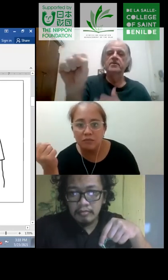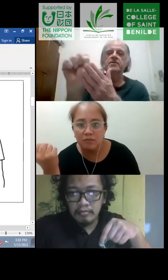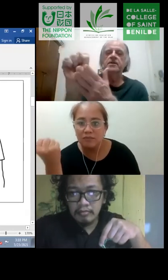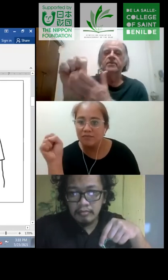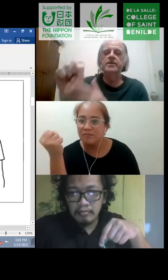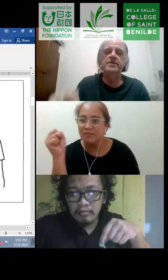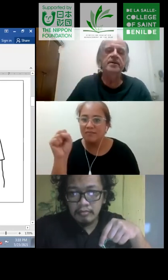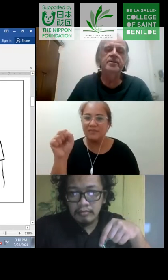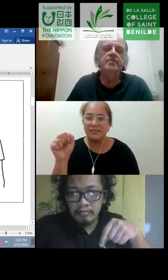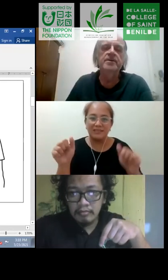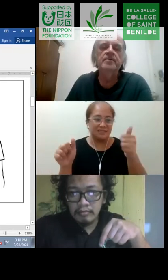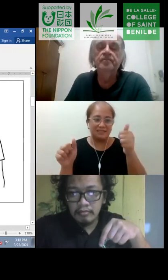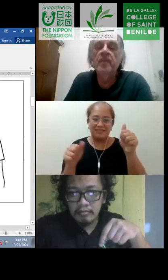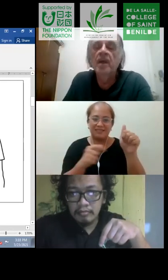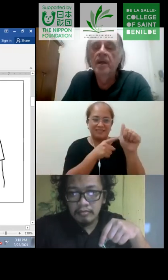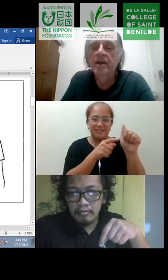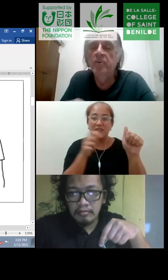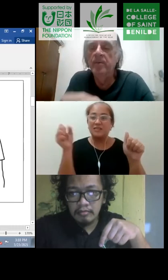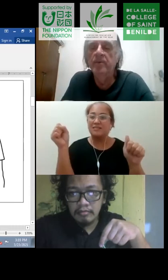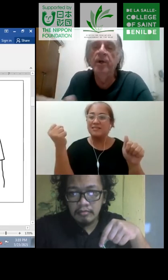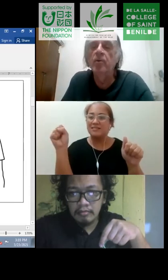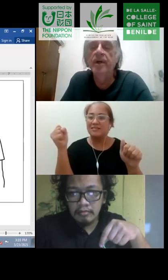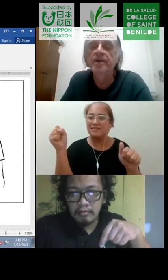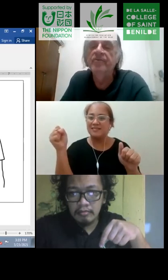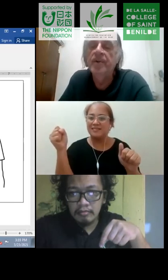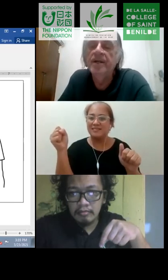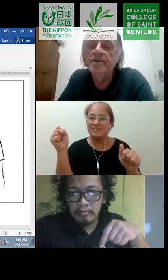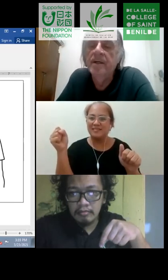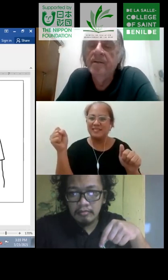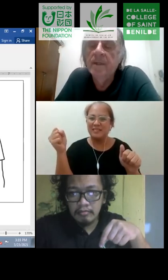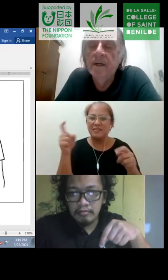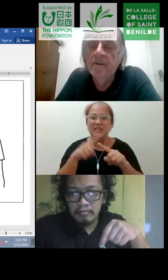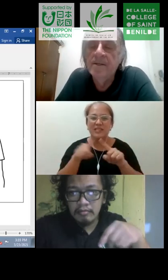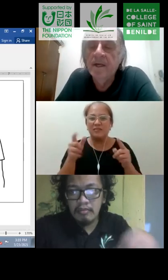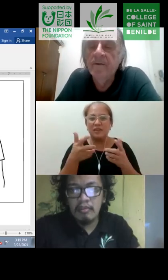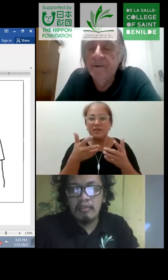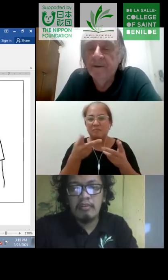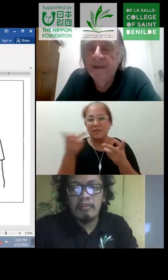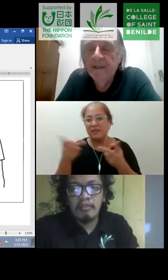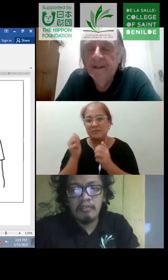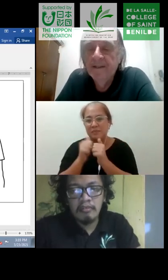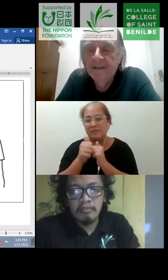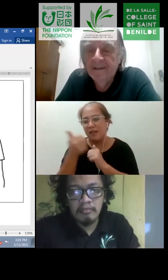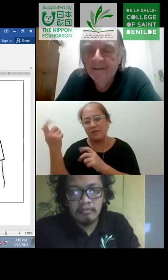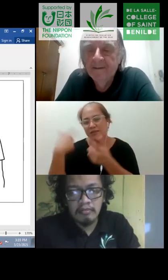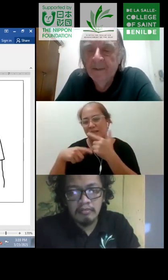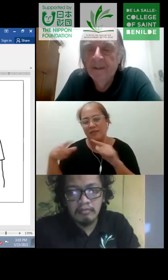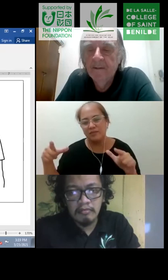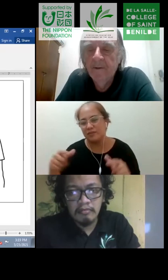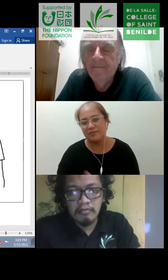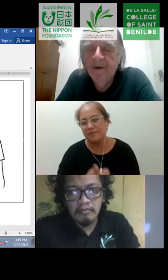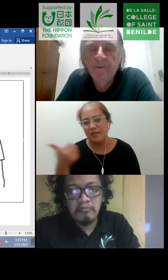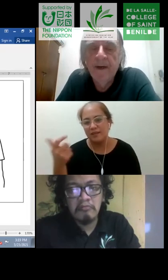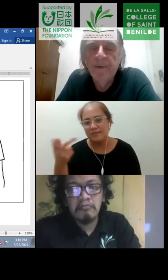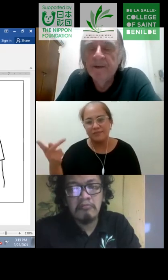10. So it starts with this handshake. So it would go in a different place in another sign language. But